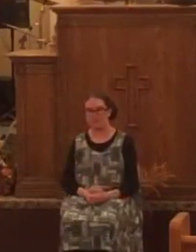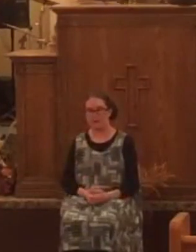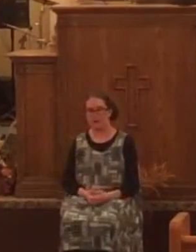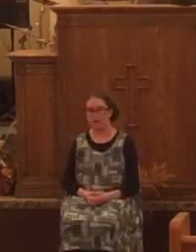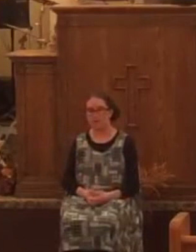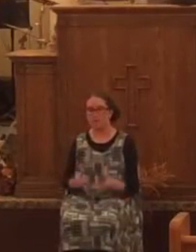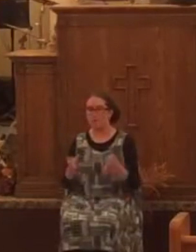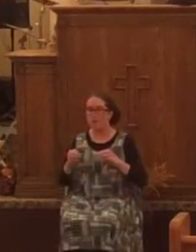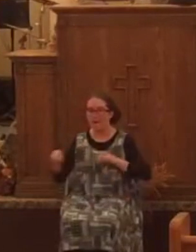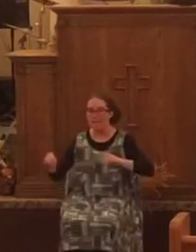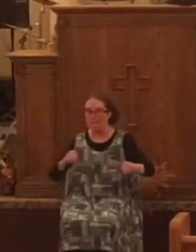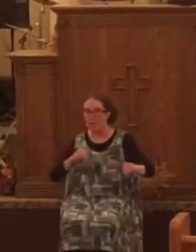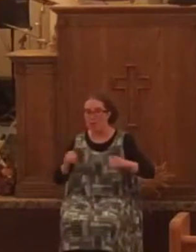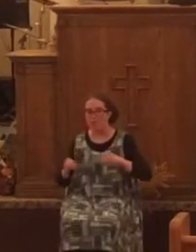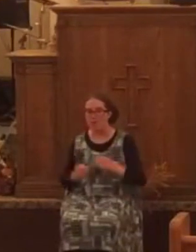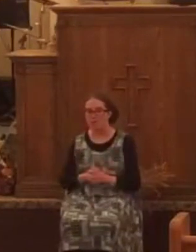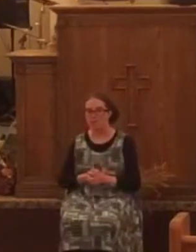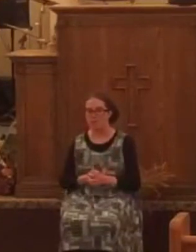Amen. You're going to move.